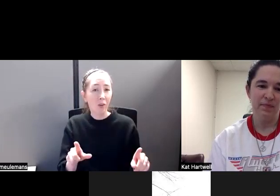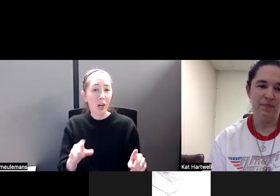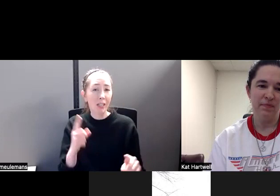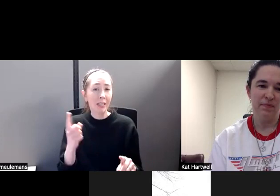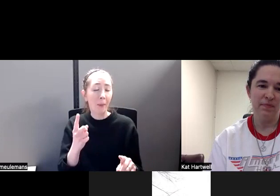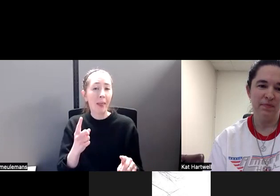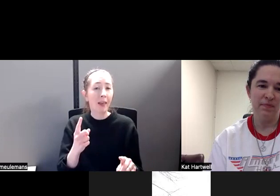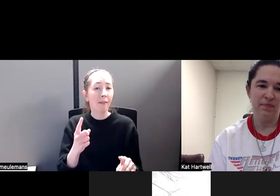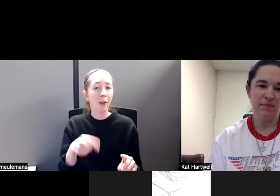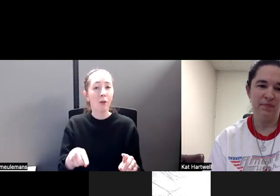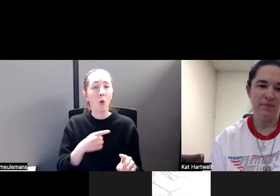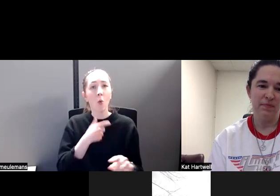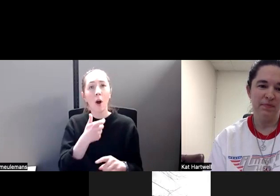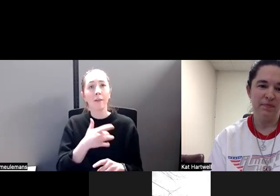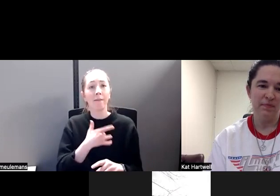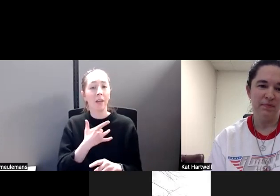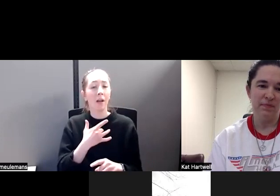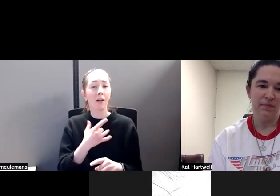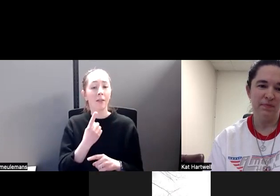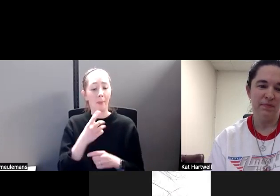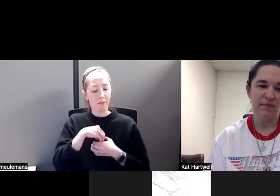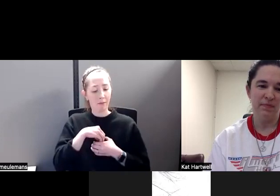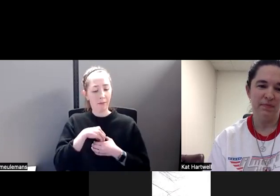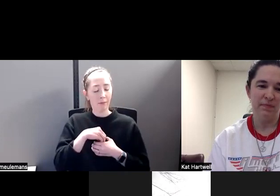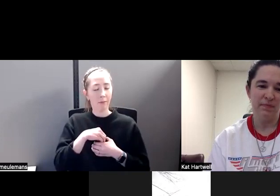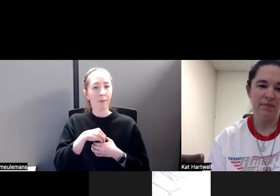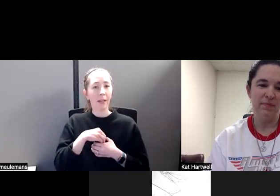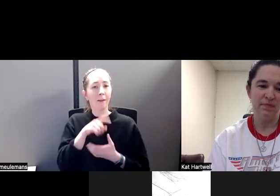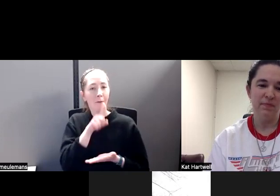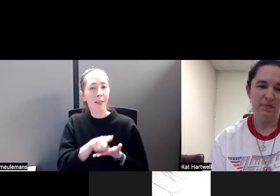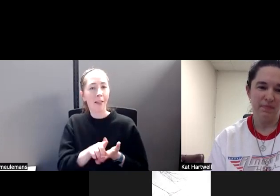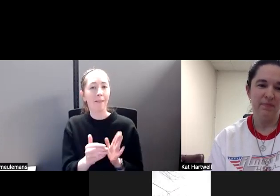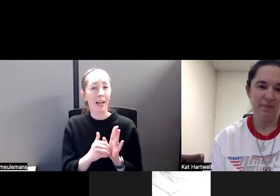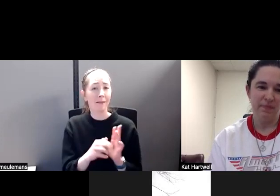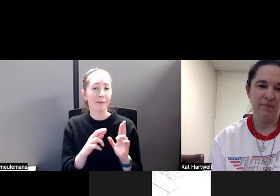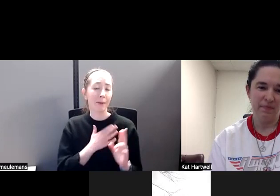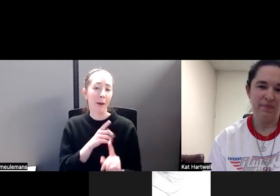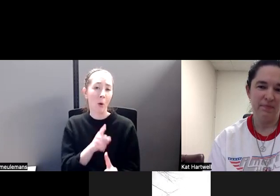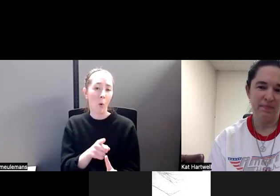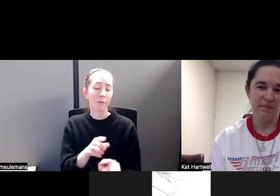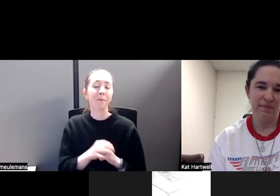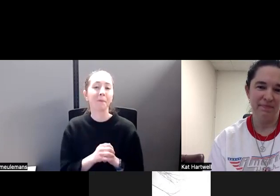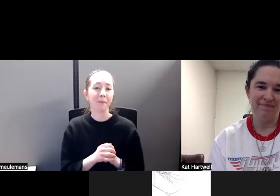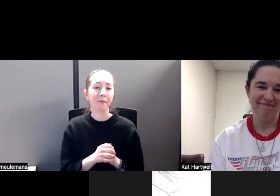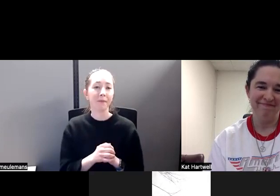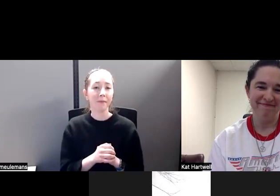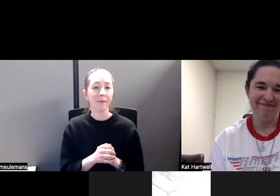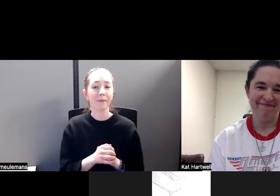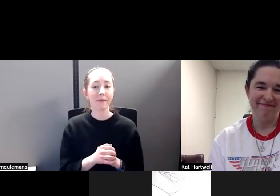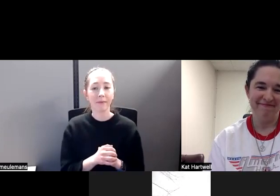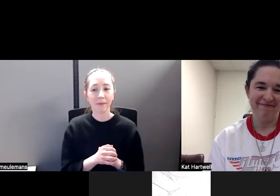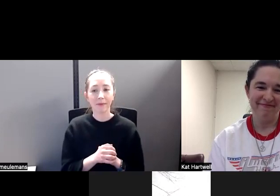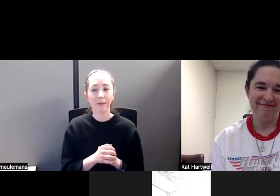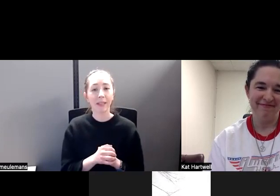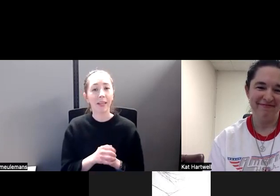something that makes you feel something, you know, something makes you fall in love again. That's the, my whole goal. So.